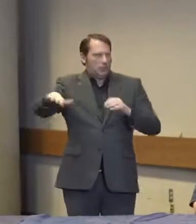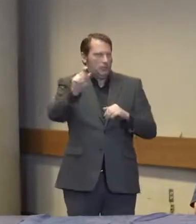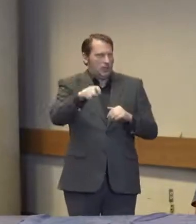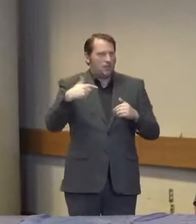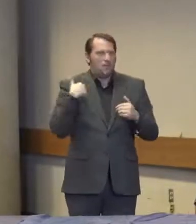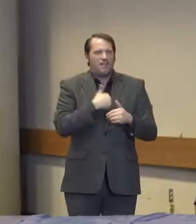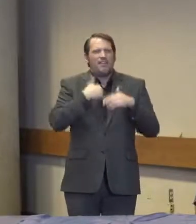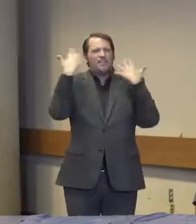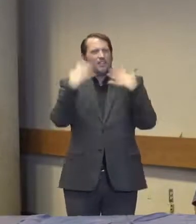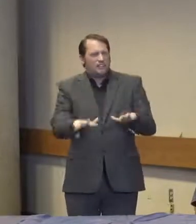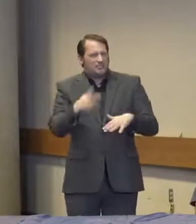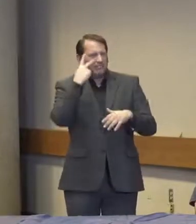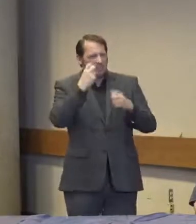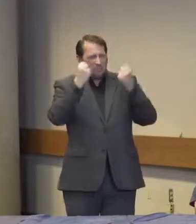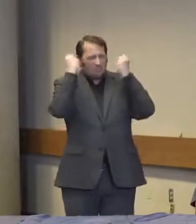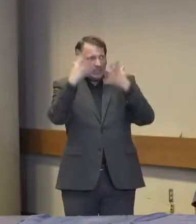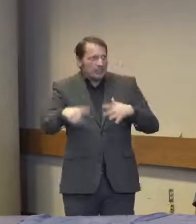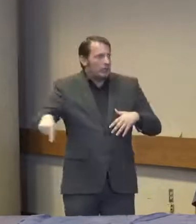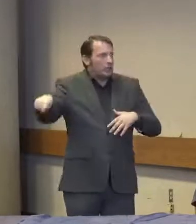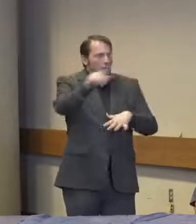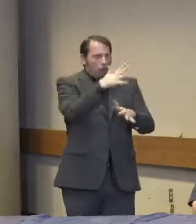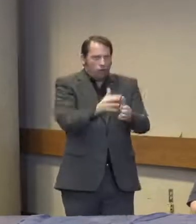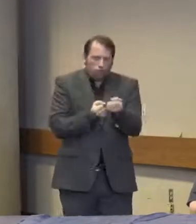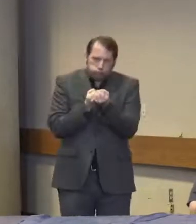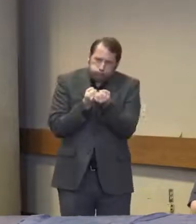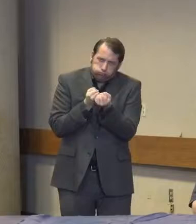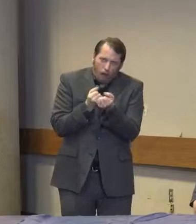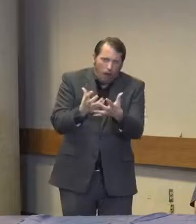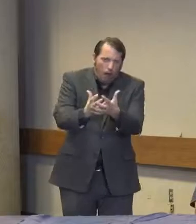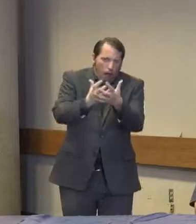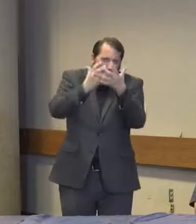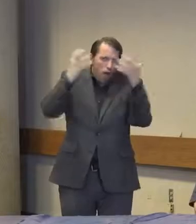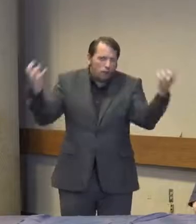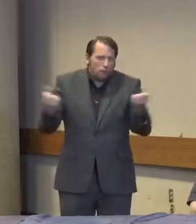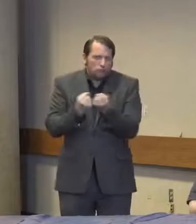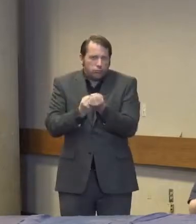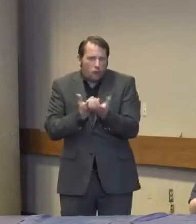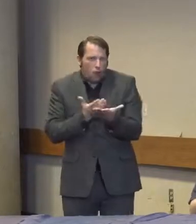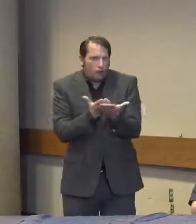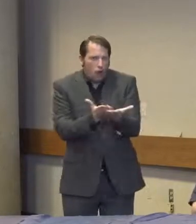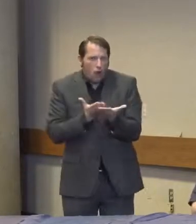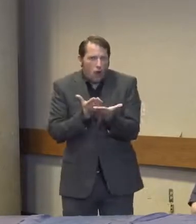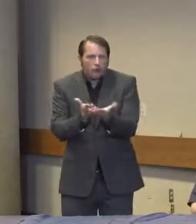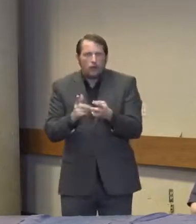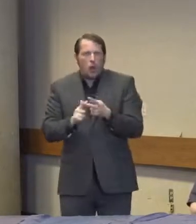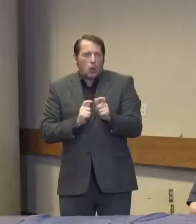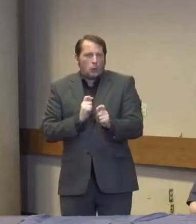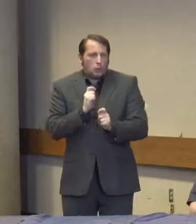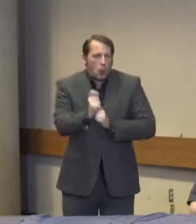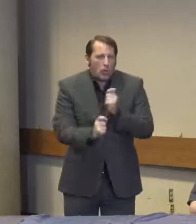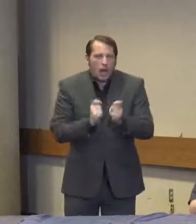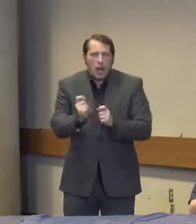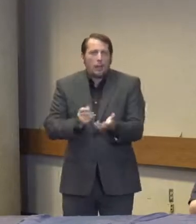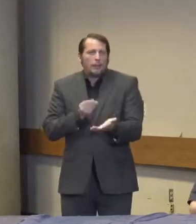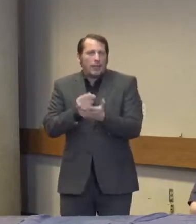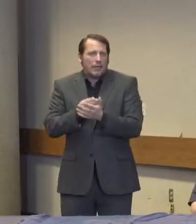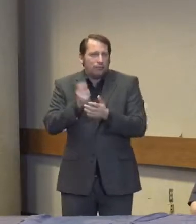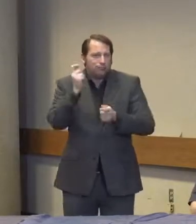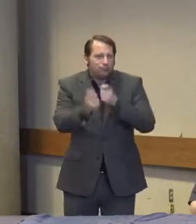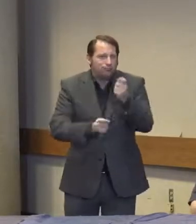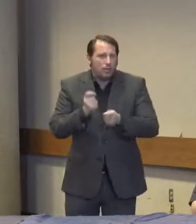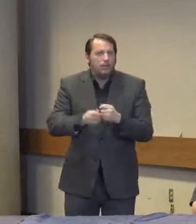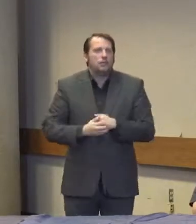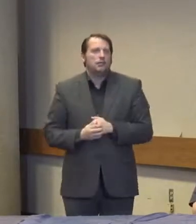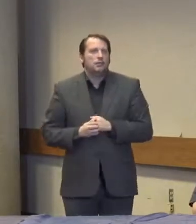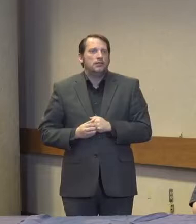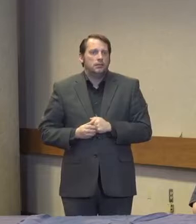of support for you know, offering PPE, offering other donations, offering cash support. And we are directing those to